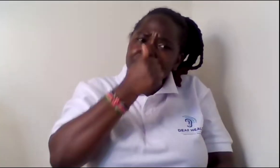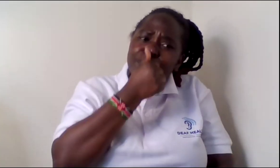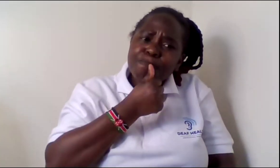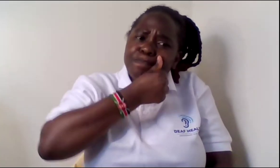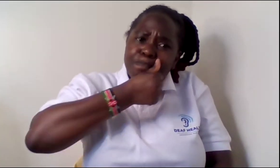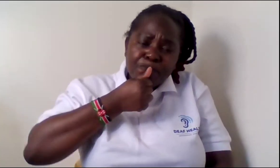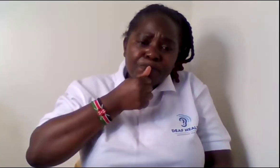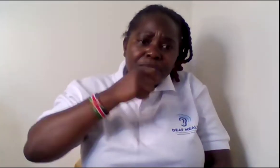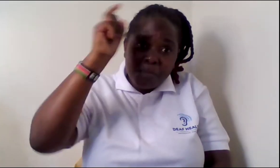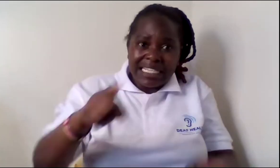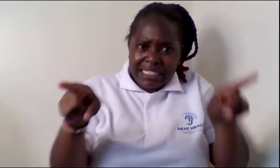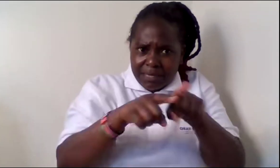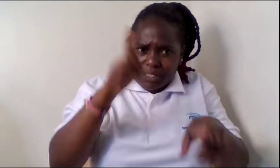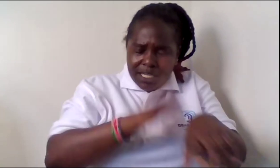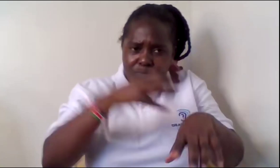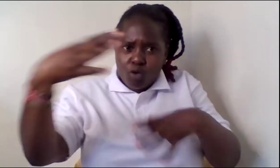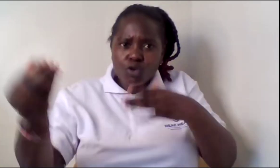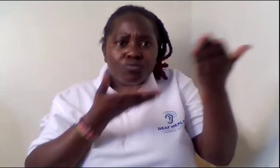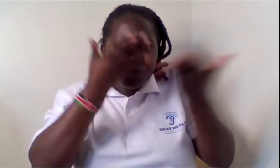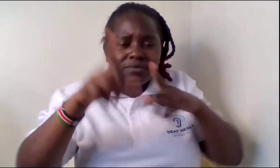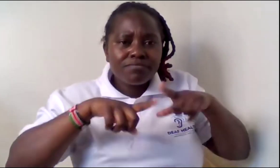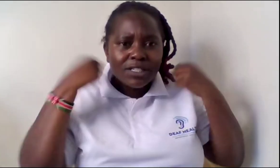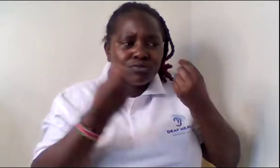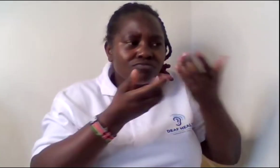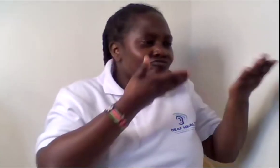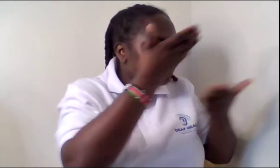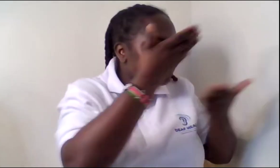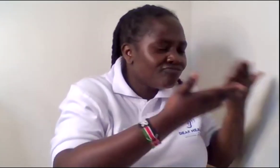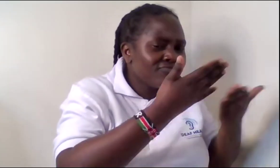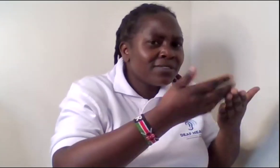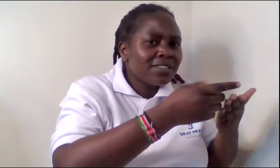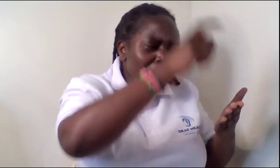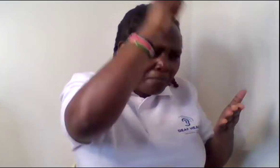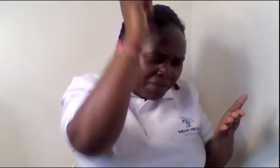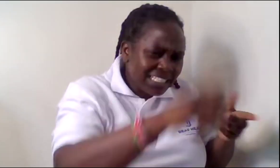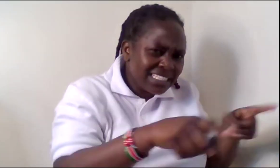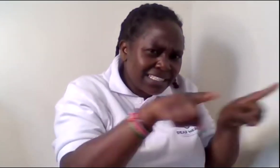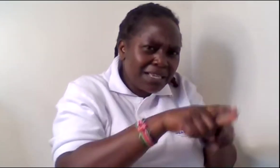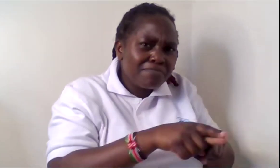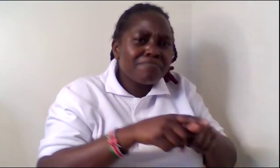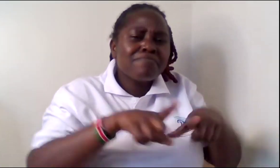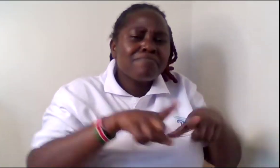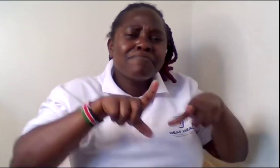go to a priest and confess your sin, the priest is not meant to go and discussed with